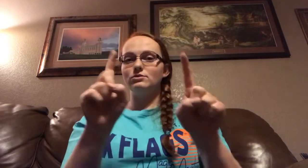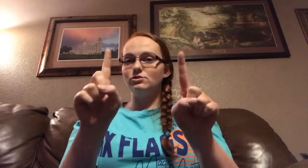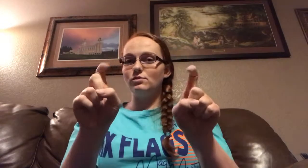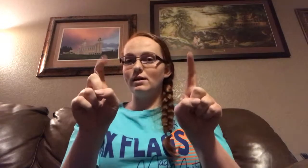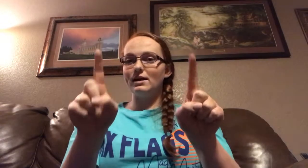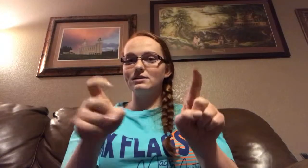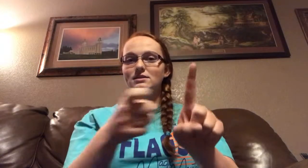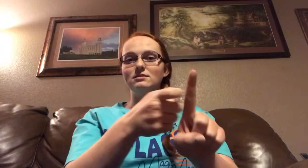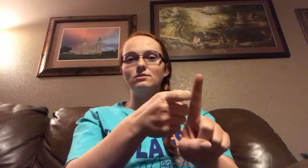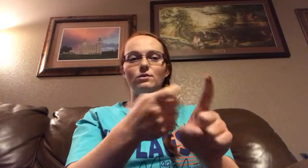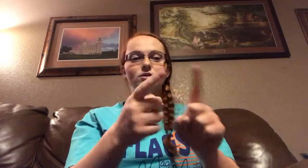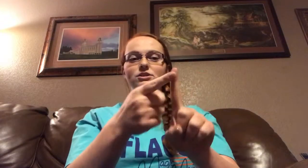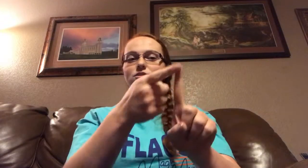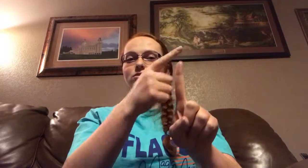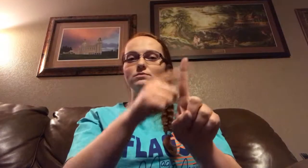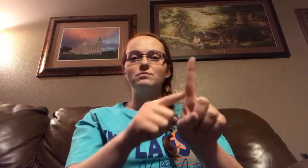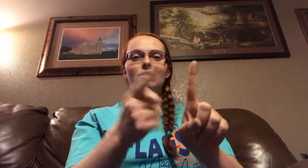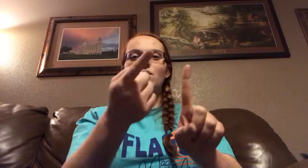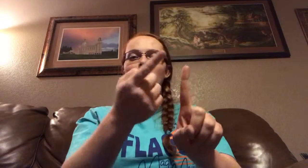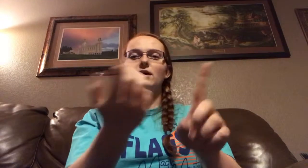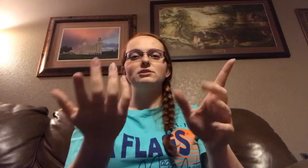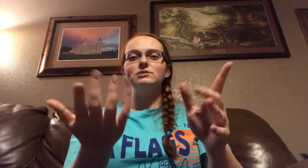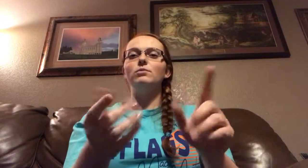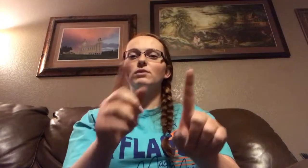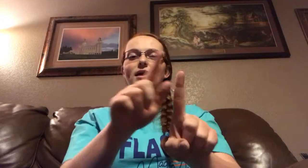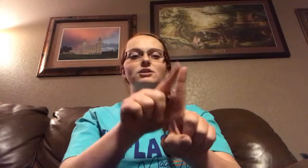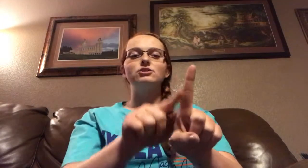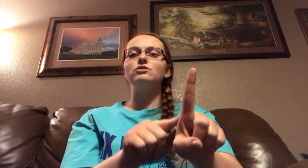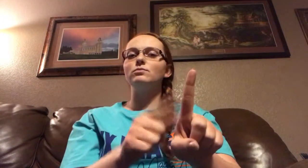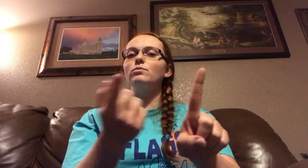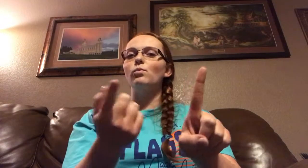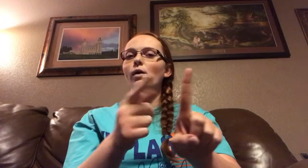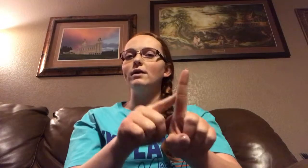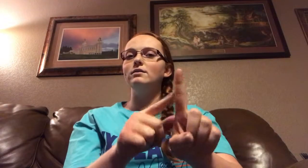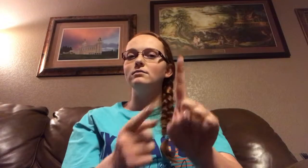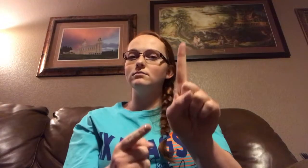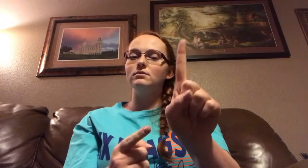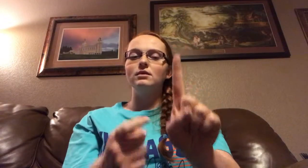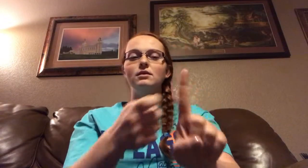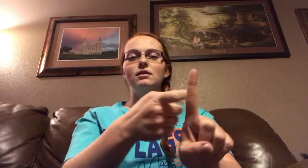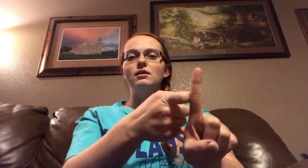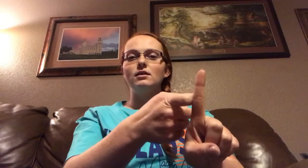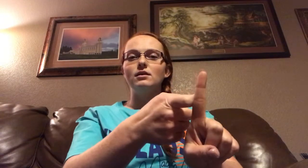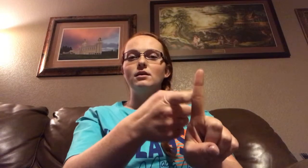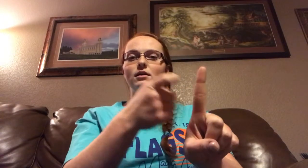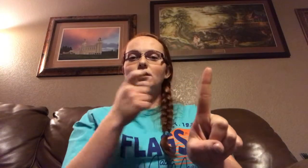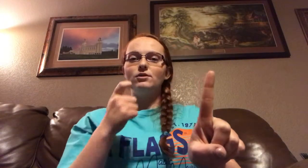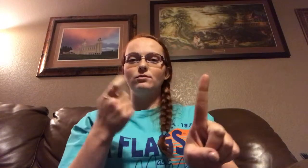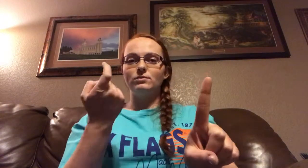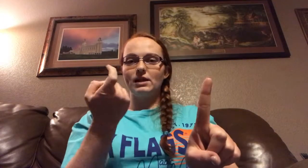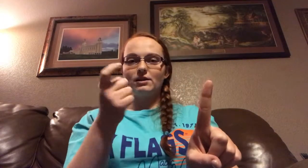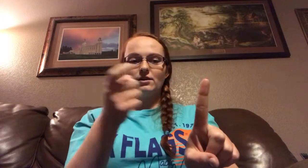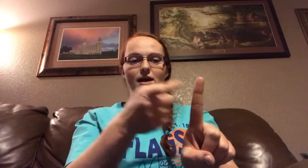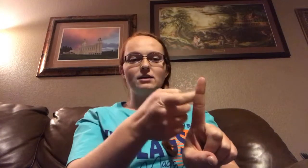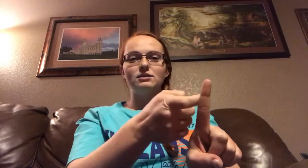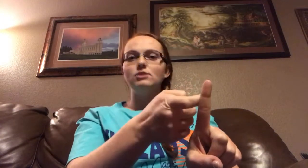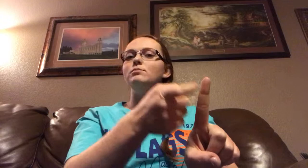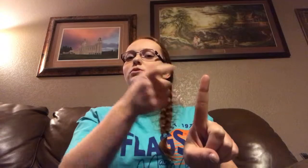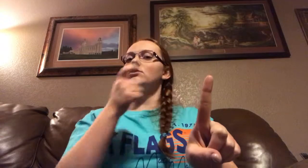two X's, or just actually more like just a one, and you take your X and you pull it